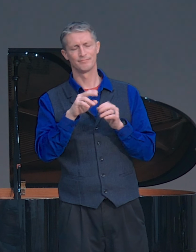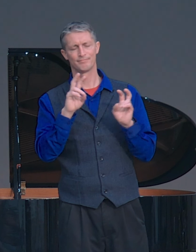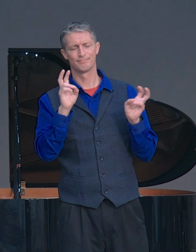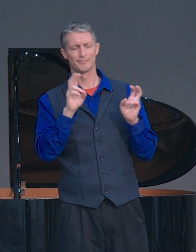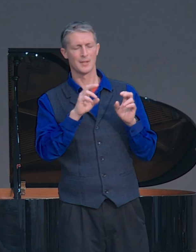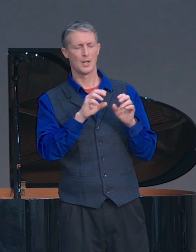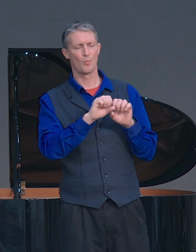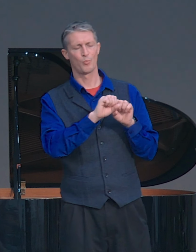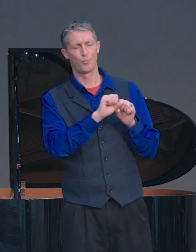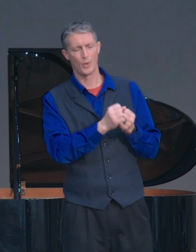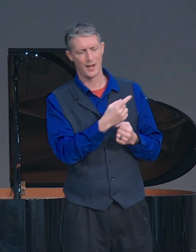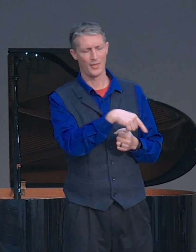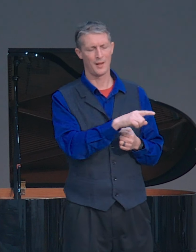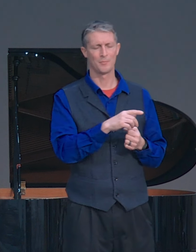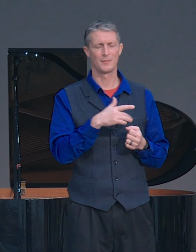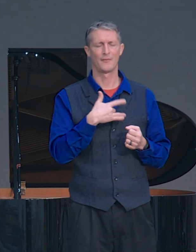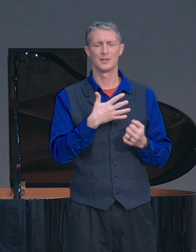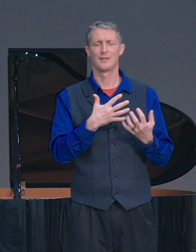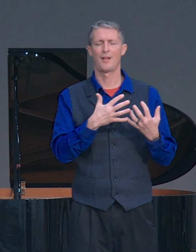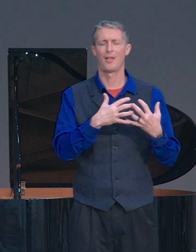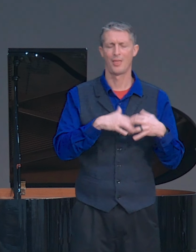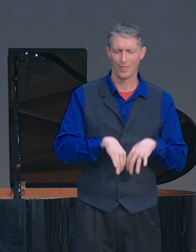That you would enable them to see their sin